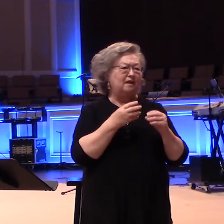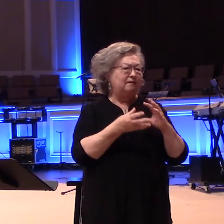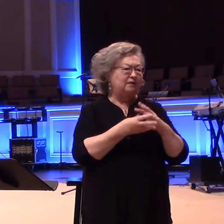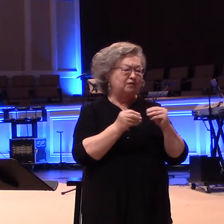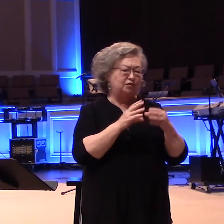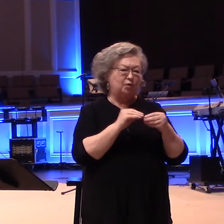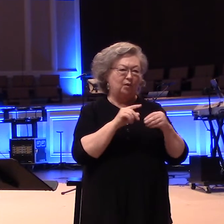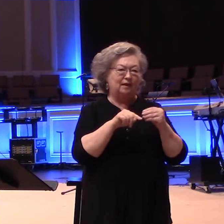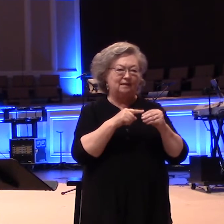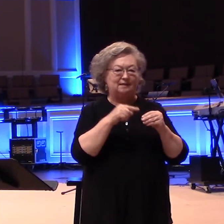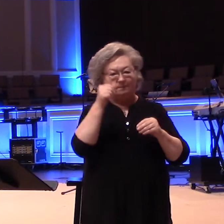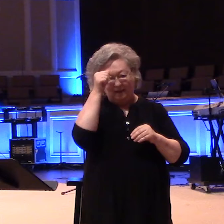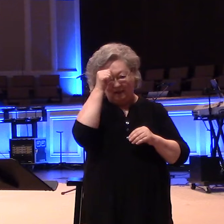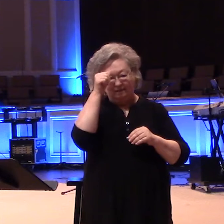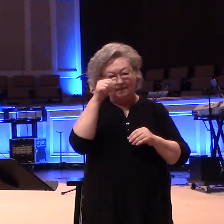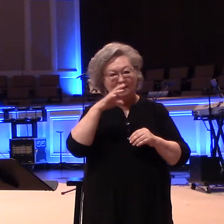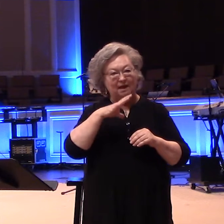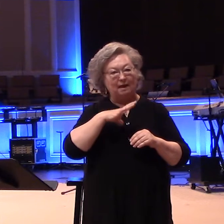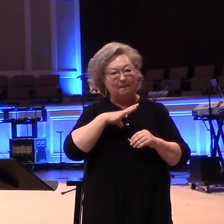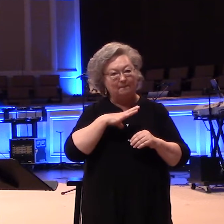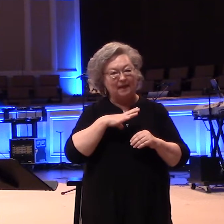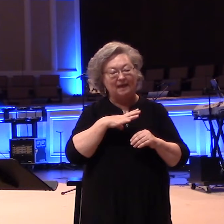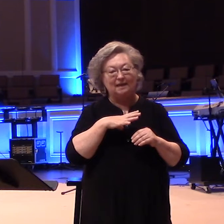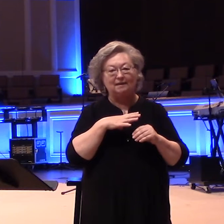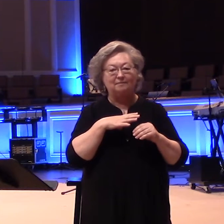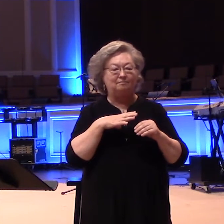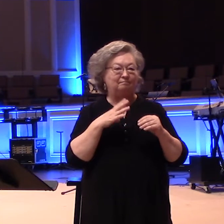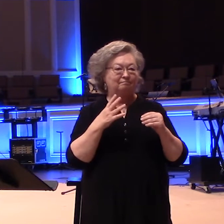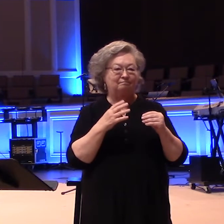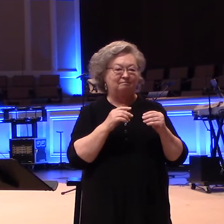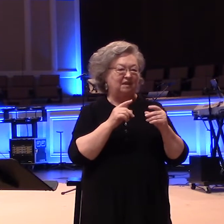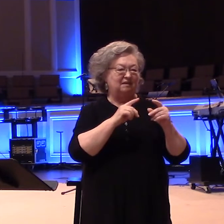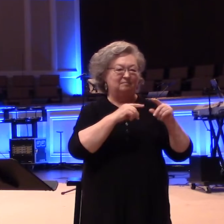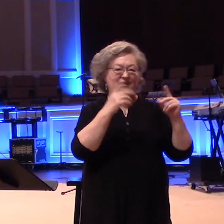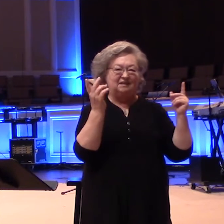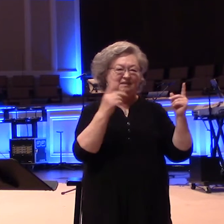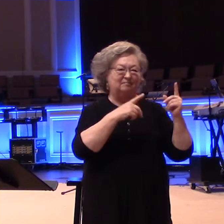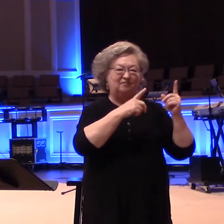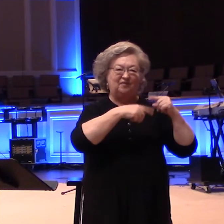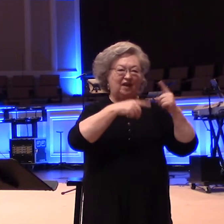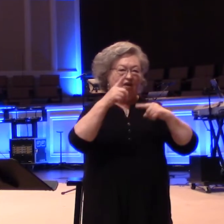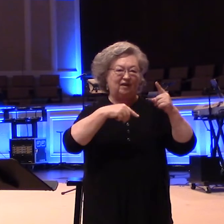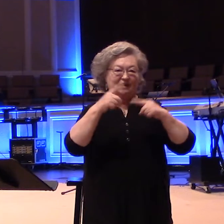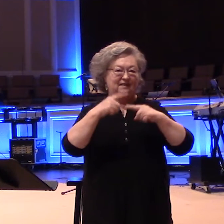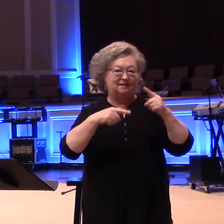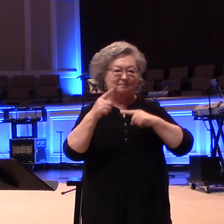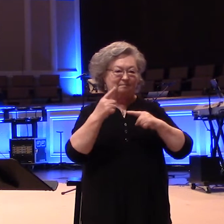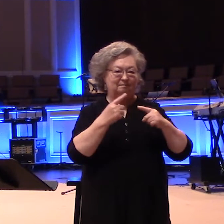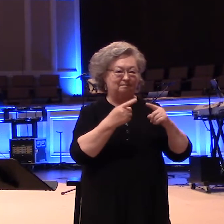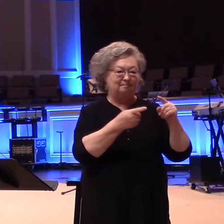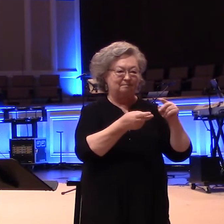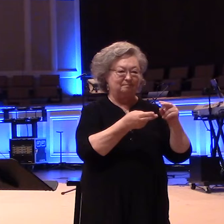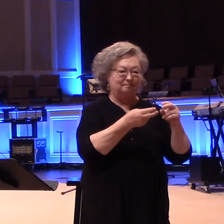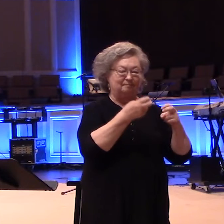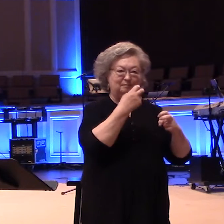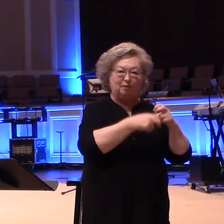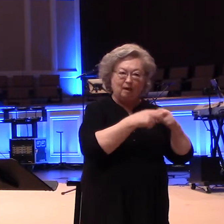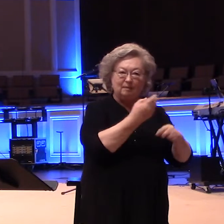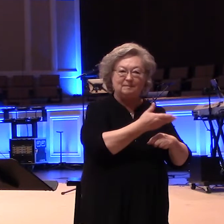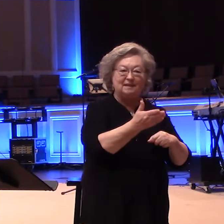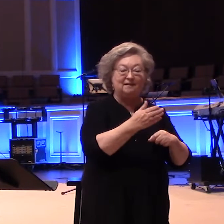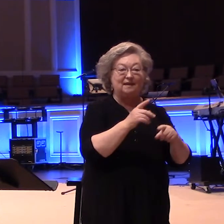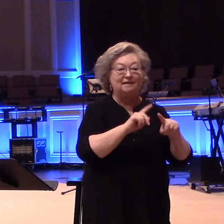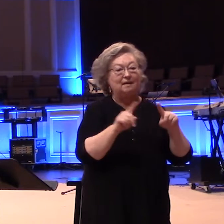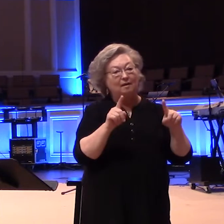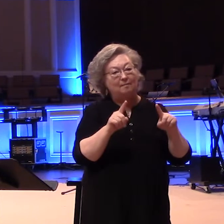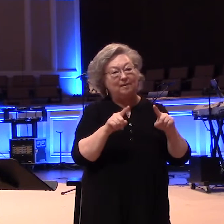details to it, but at the end of the day, the Odyssey is just a man trying to get home. And those stories are told